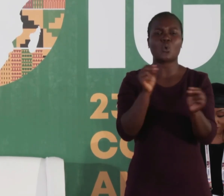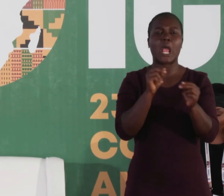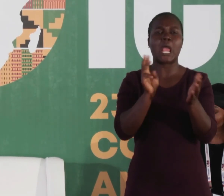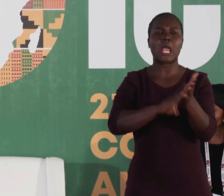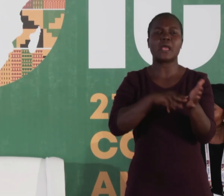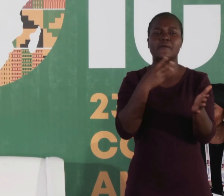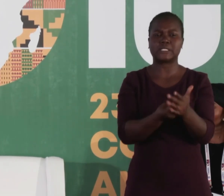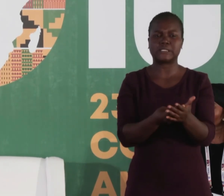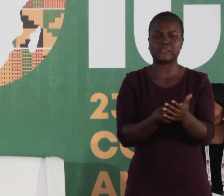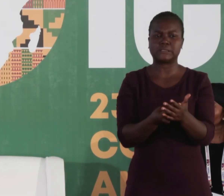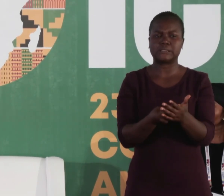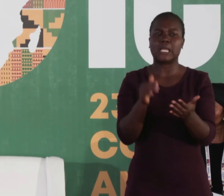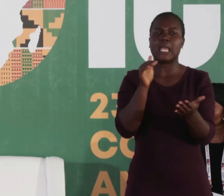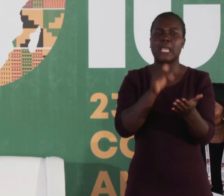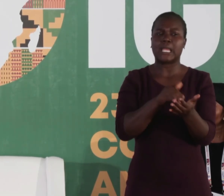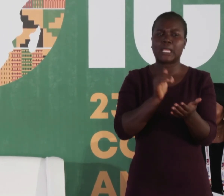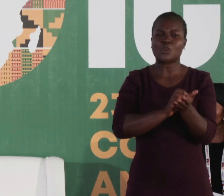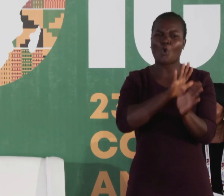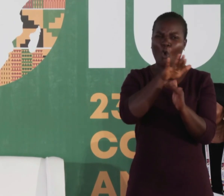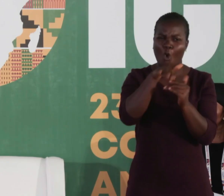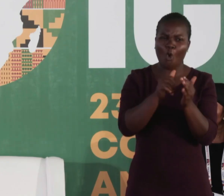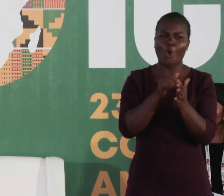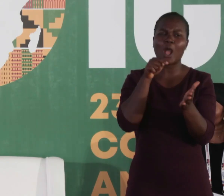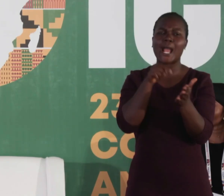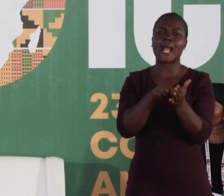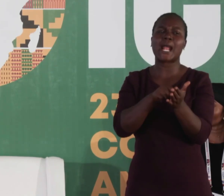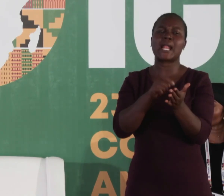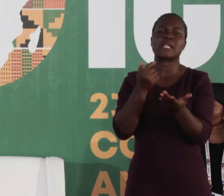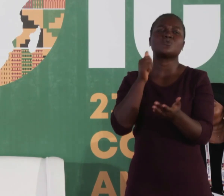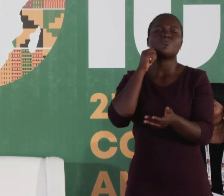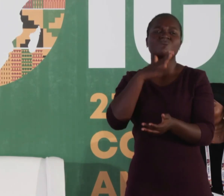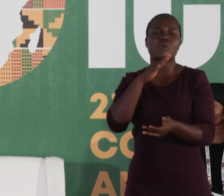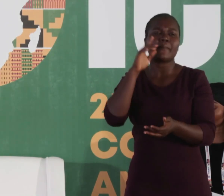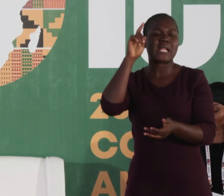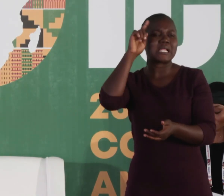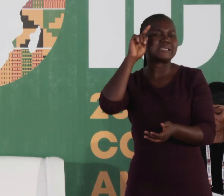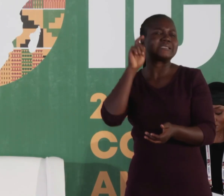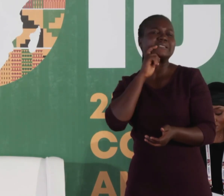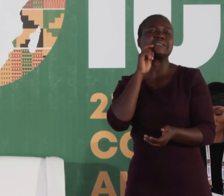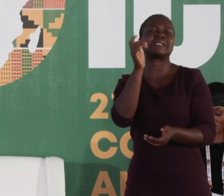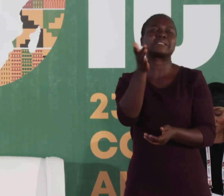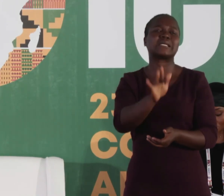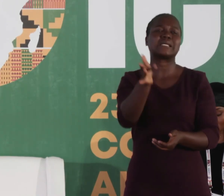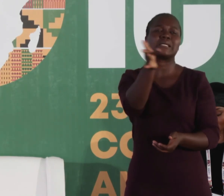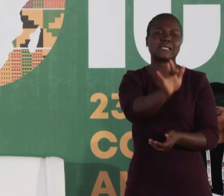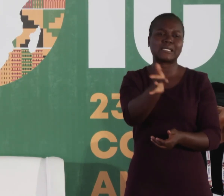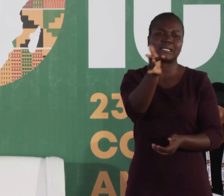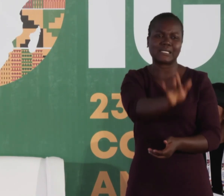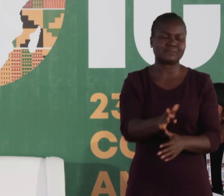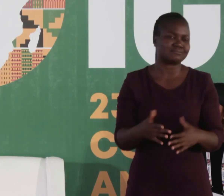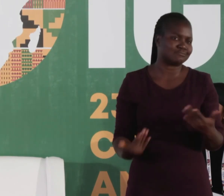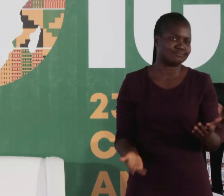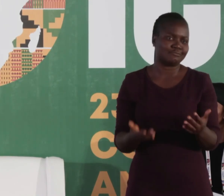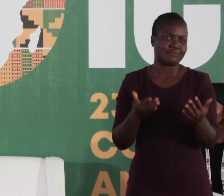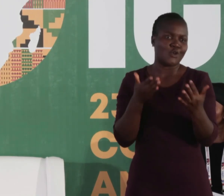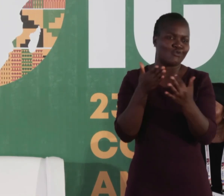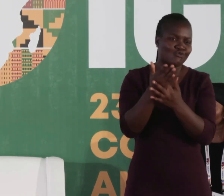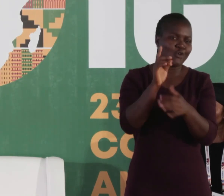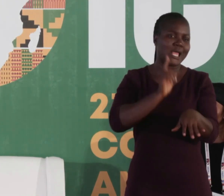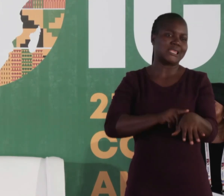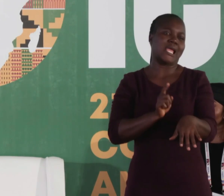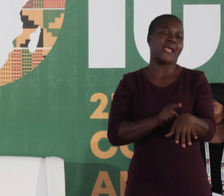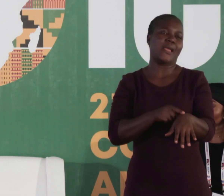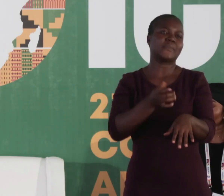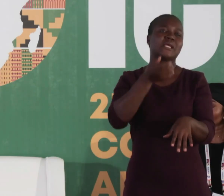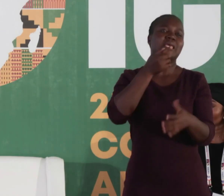however, that all these female sex workers who picked up PrEP refills indeed took up their medication as expected.